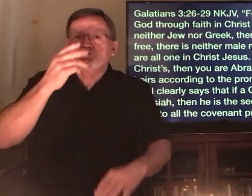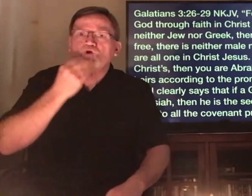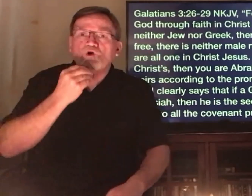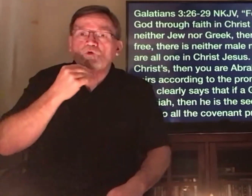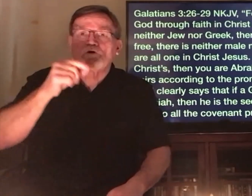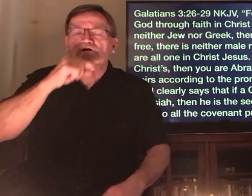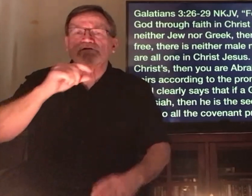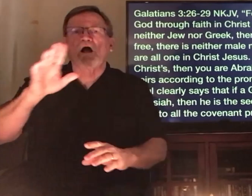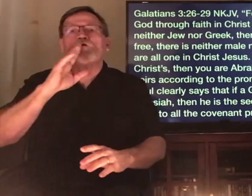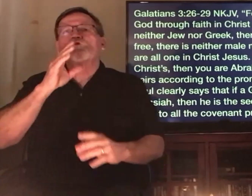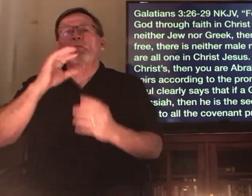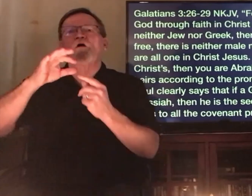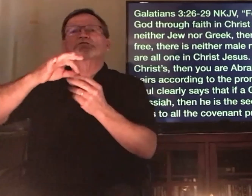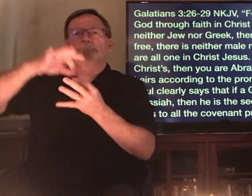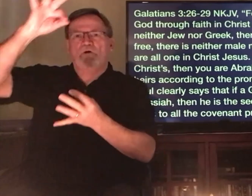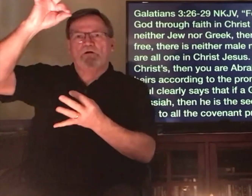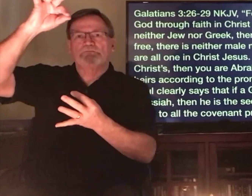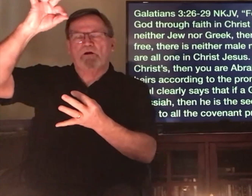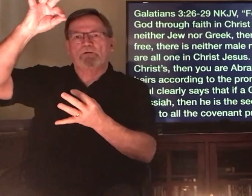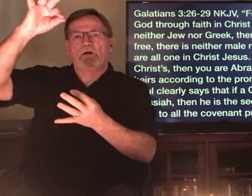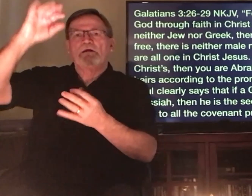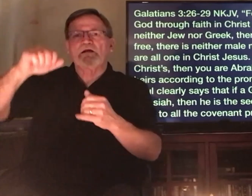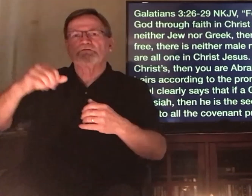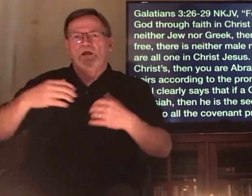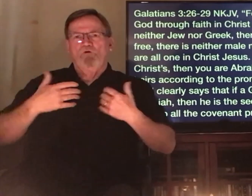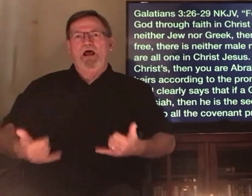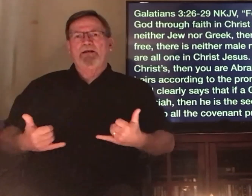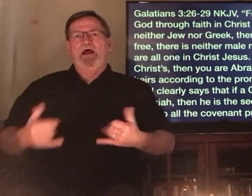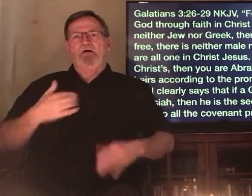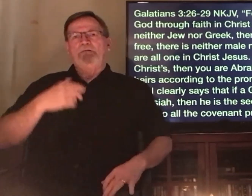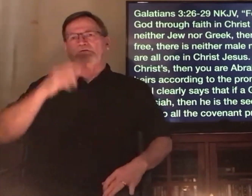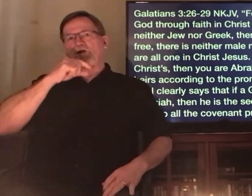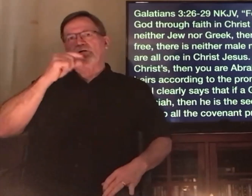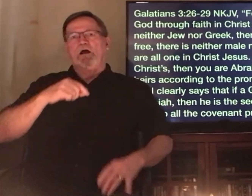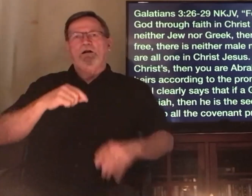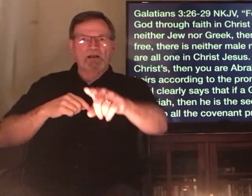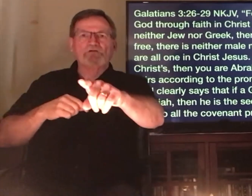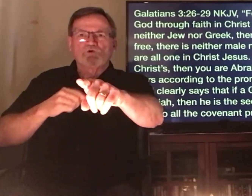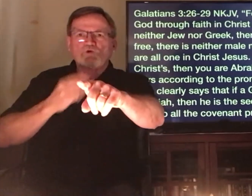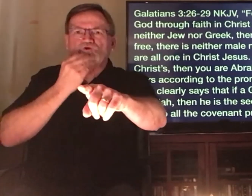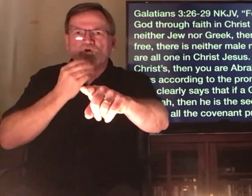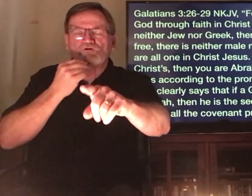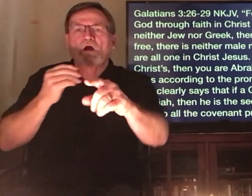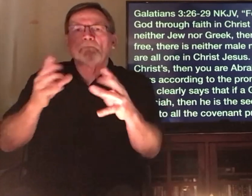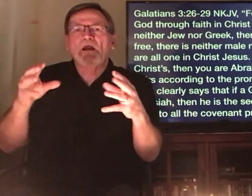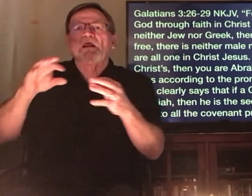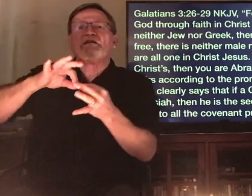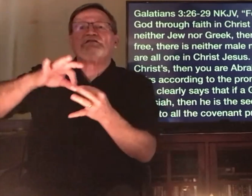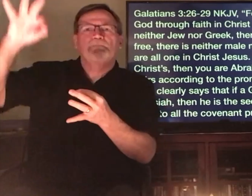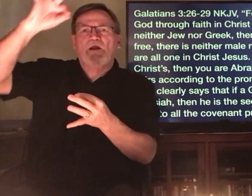in Christ Jesus. They neither Jew nor Greek,